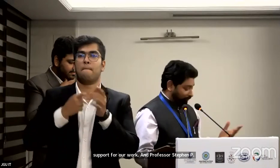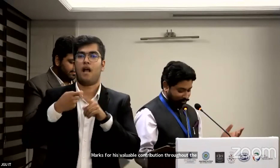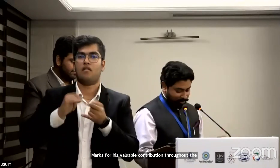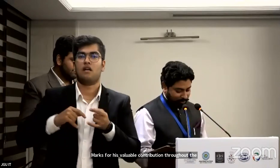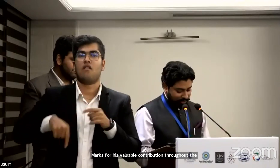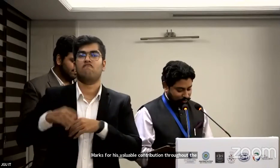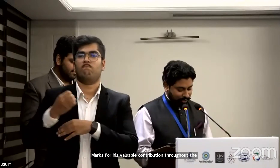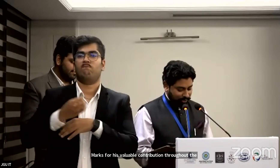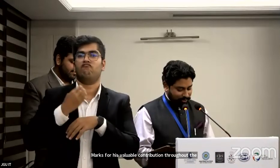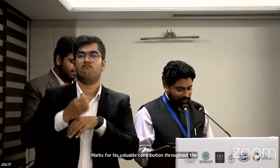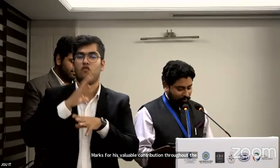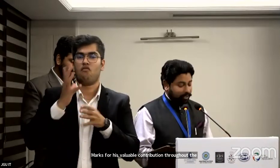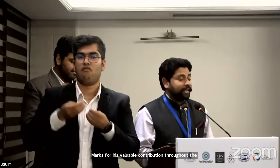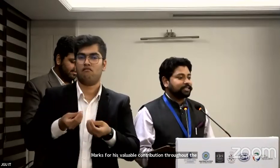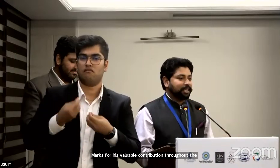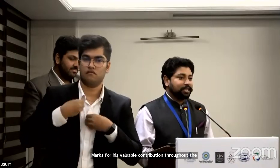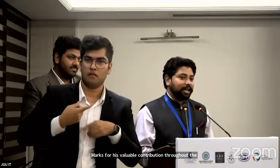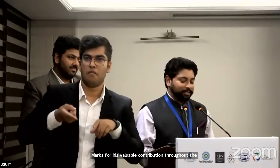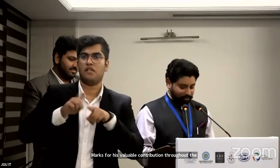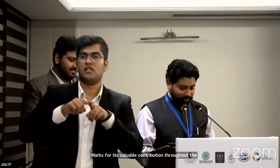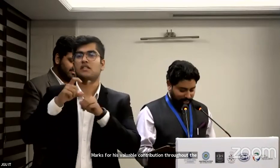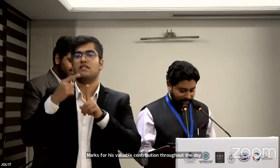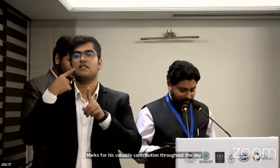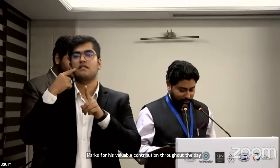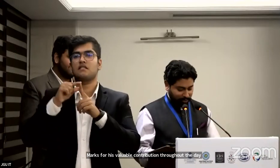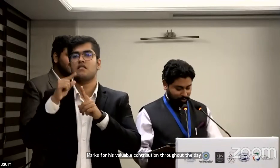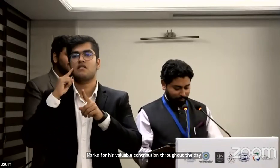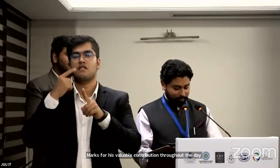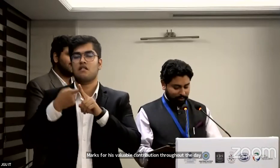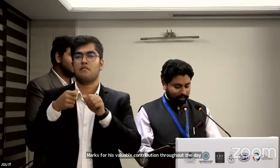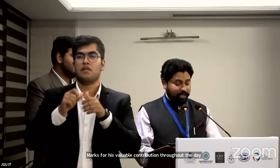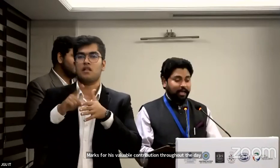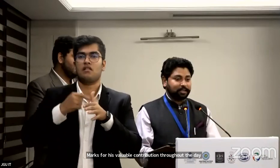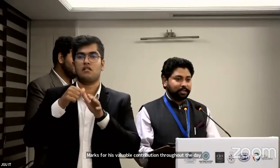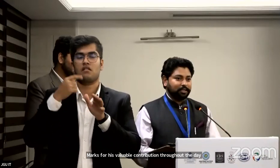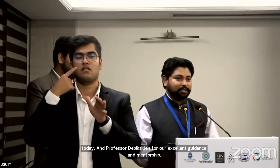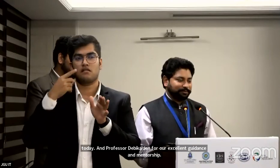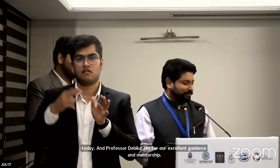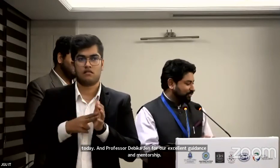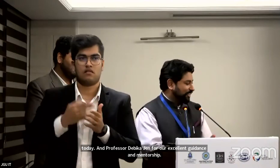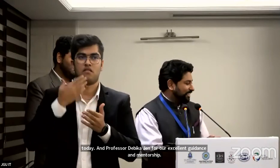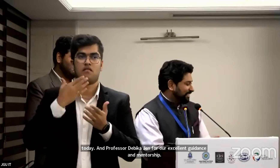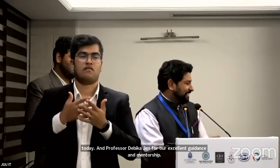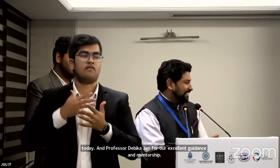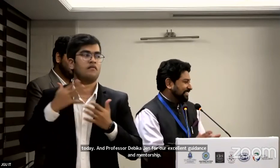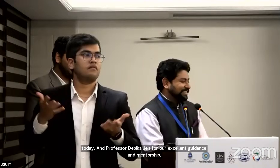and Professor Deepika Jain for her excellent guidance and mentorship. Lastly,